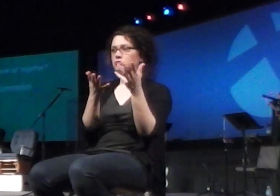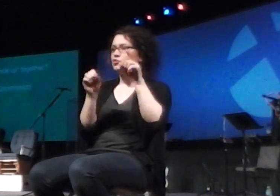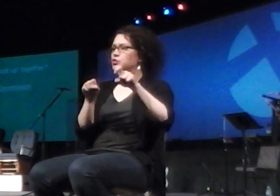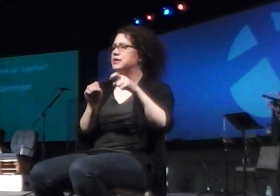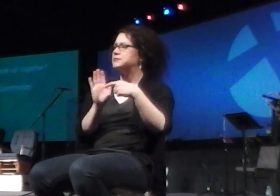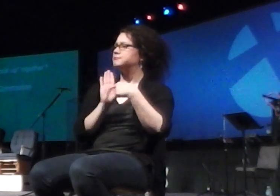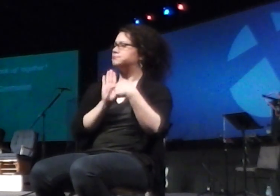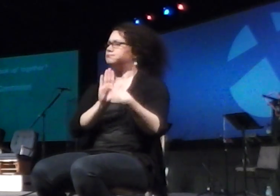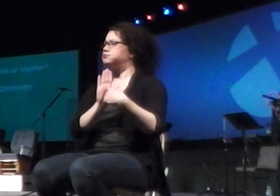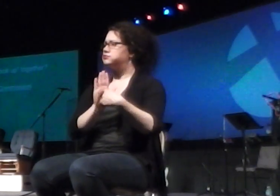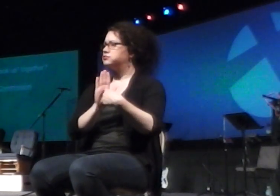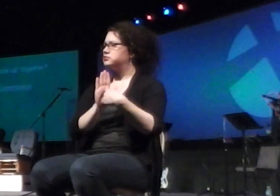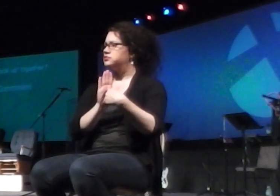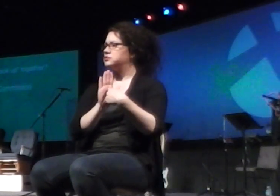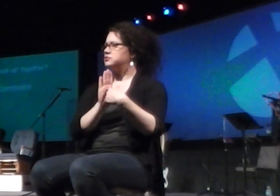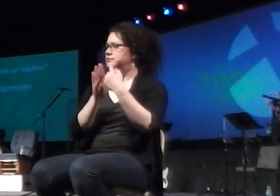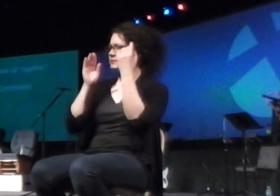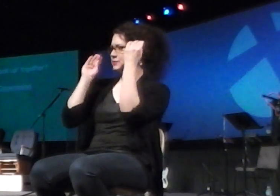younger generation.